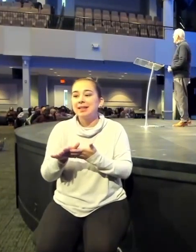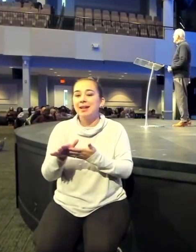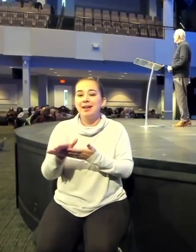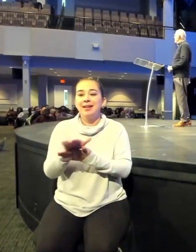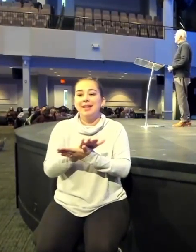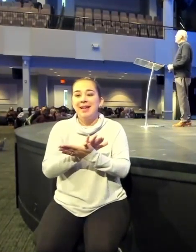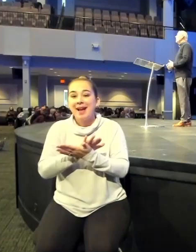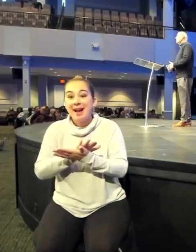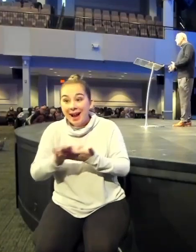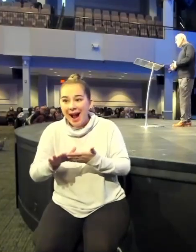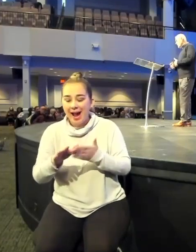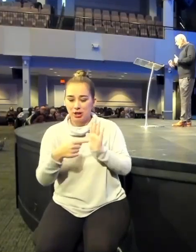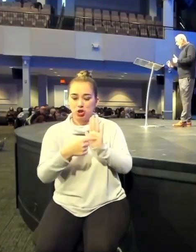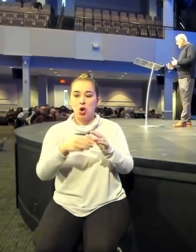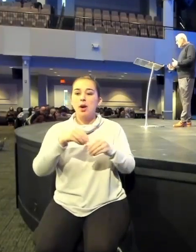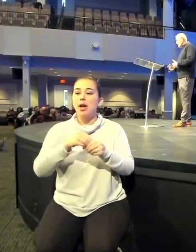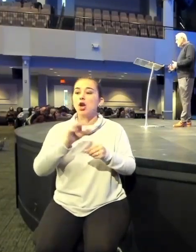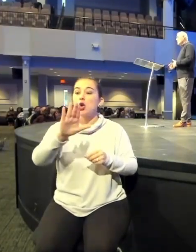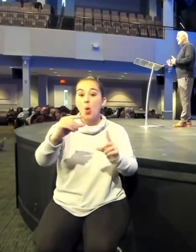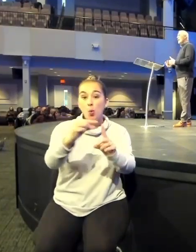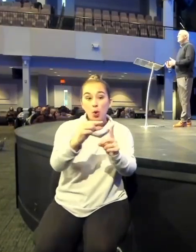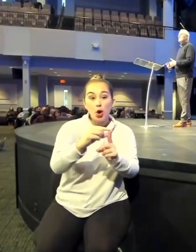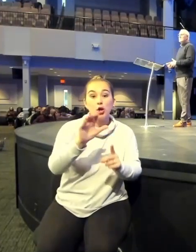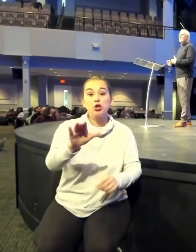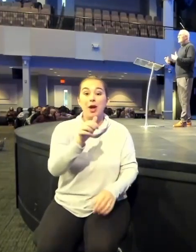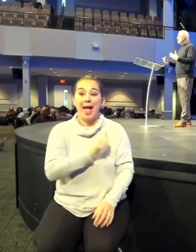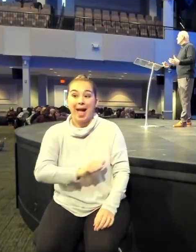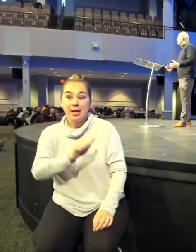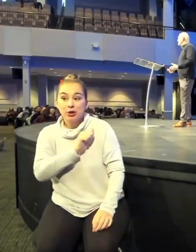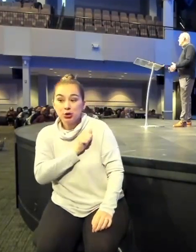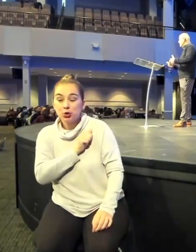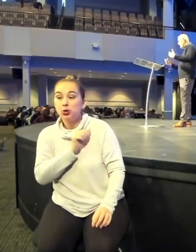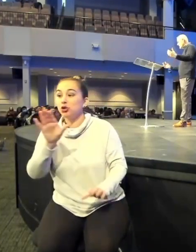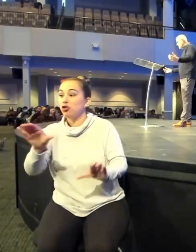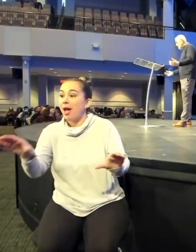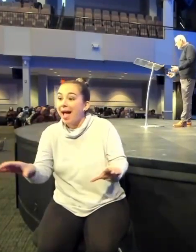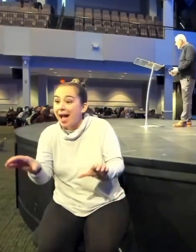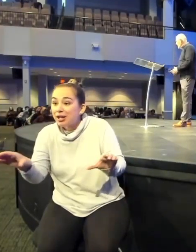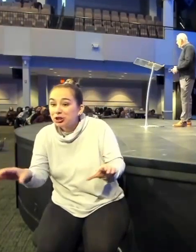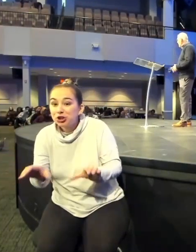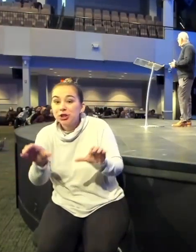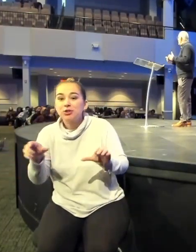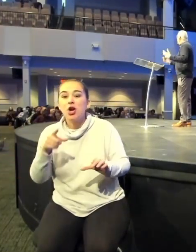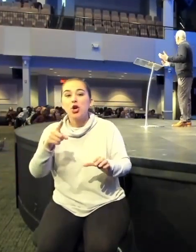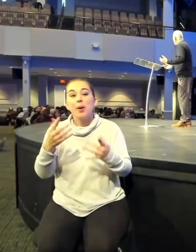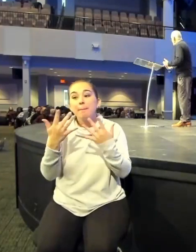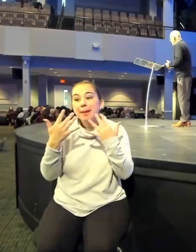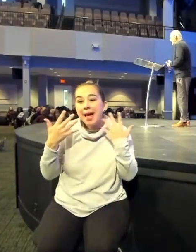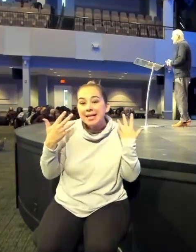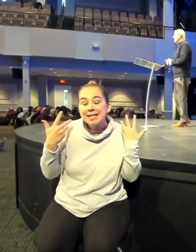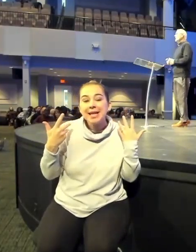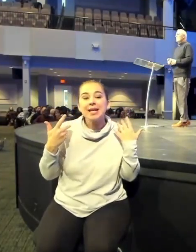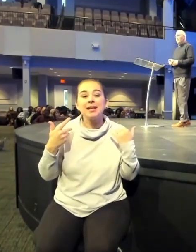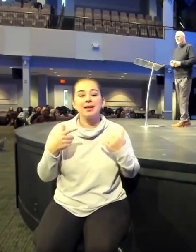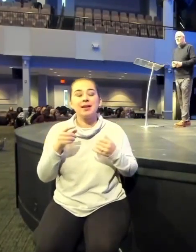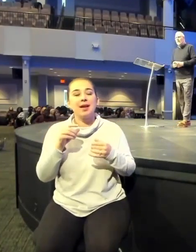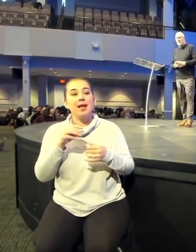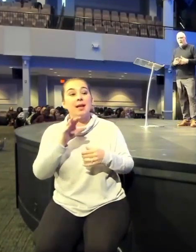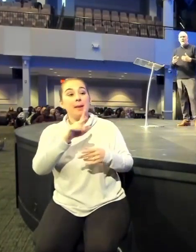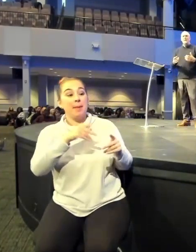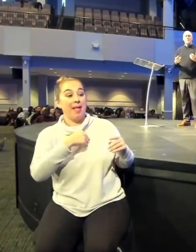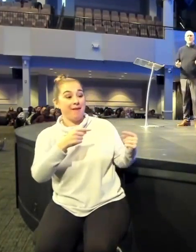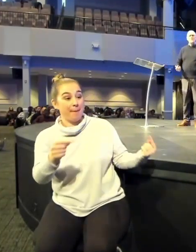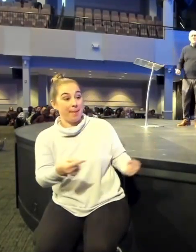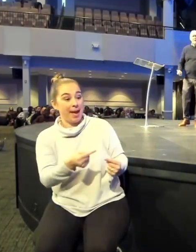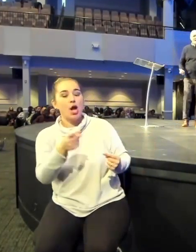is represented in your words, in your attitudes, in your actions that are gentle and pleasant and relieving of pain in other people's life.